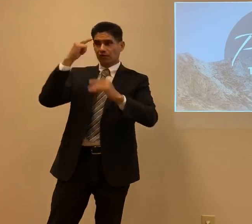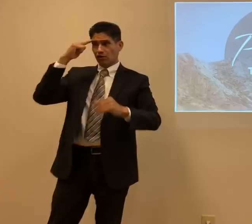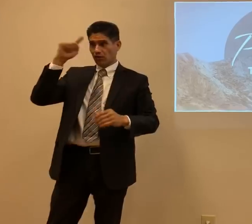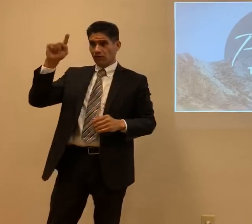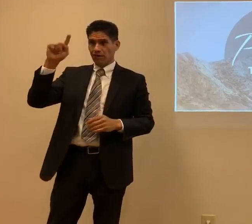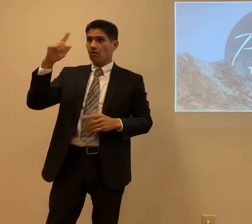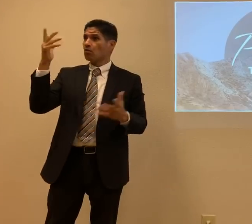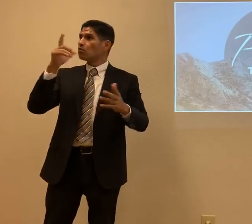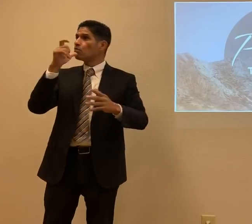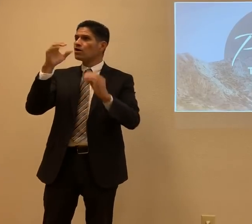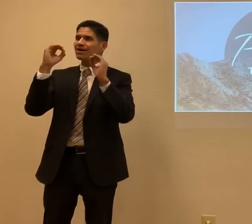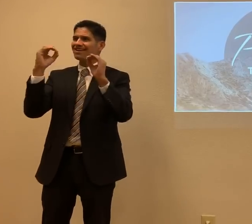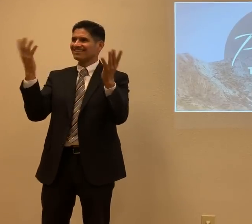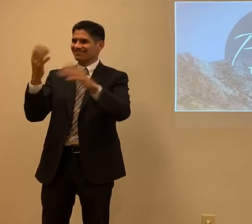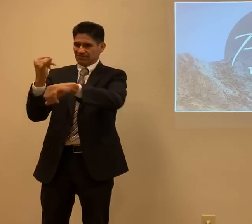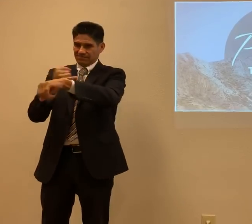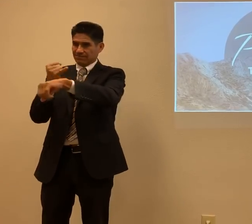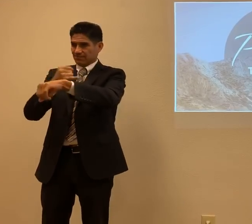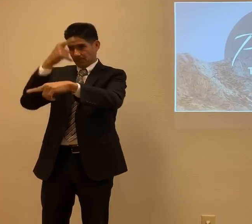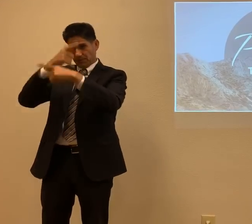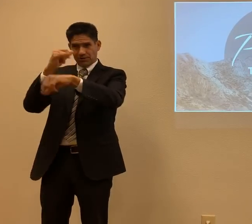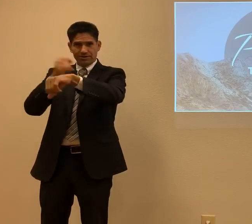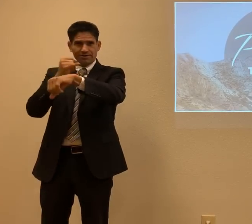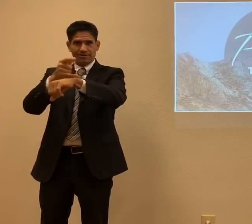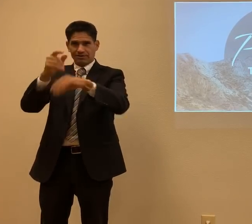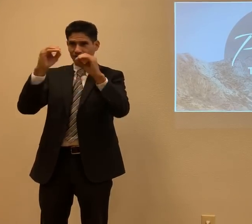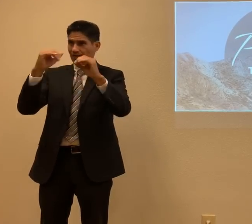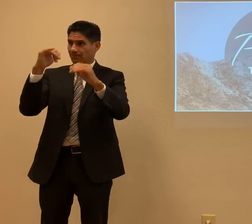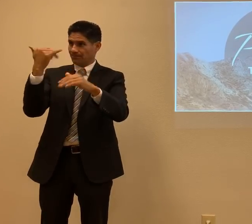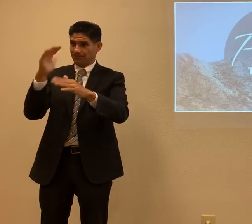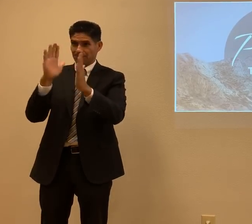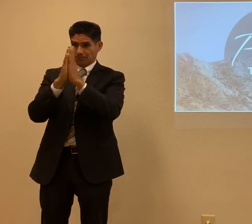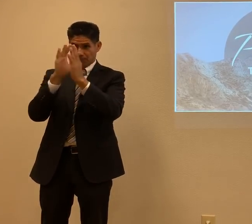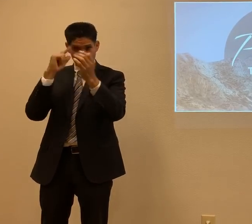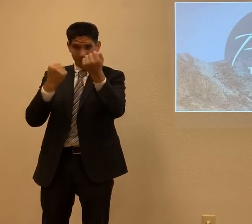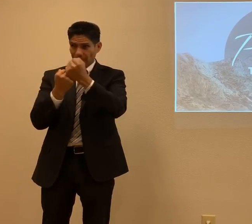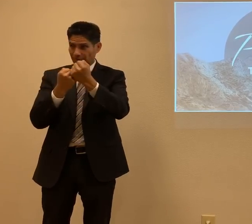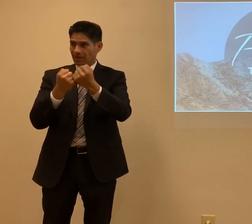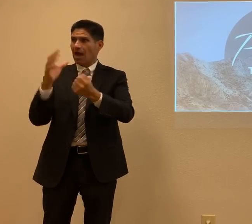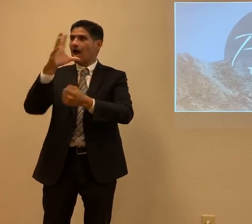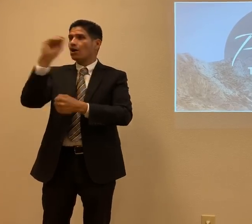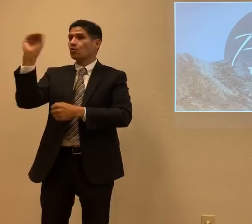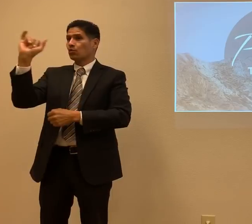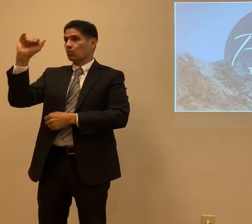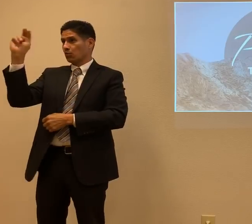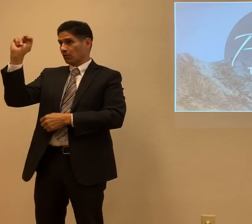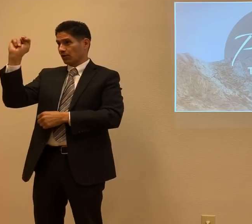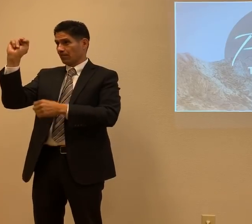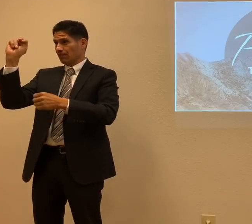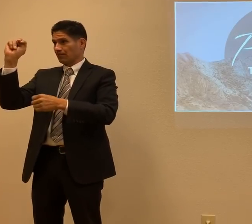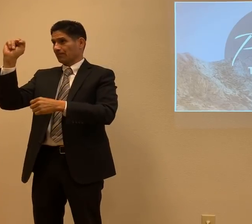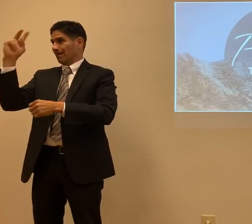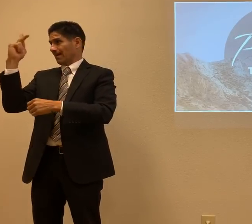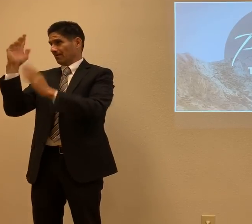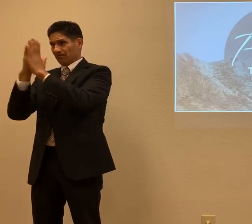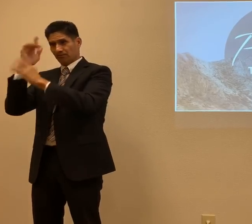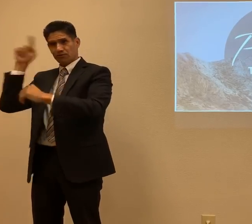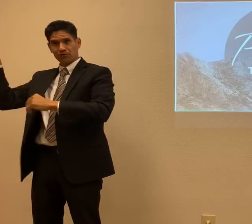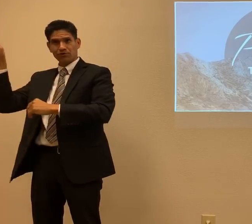So we're going to pray for Brother Jeff, who's going to be teaching class this morning. We're supporting him. We're going to pray for